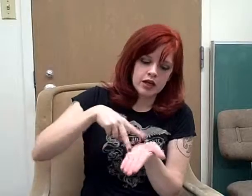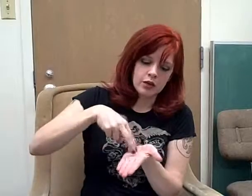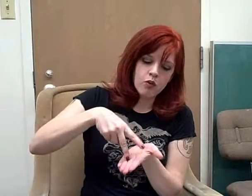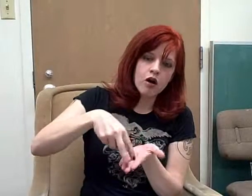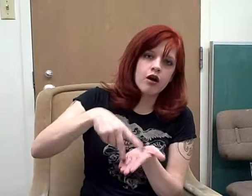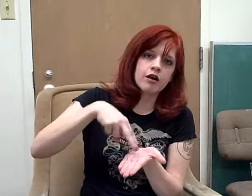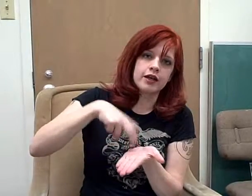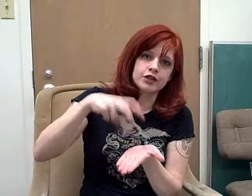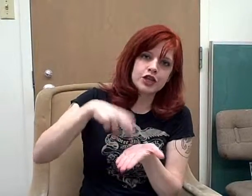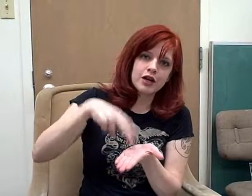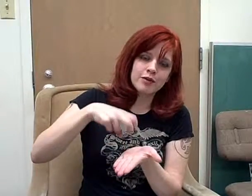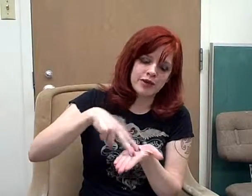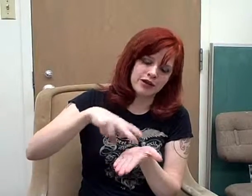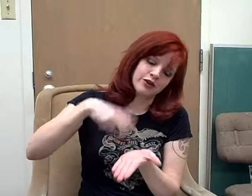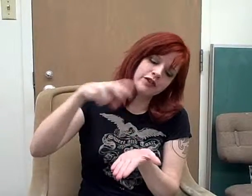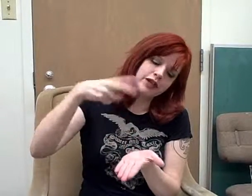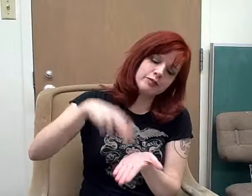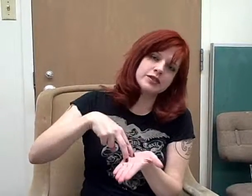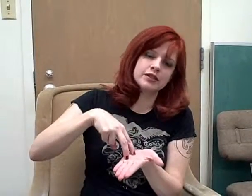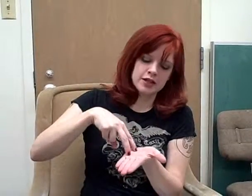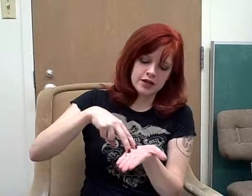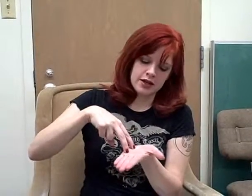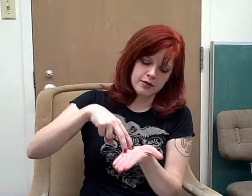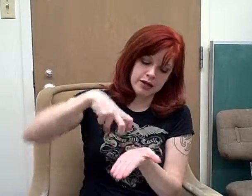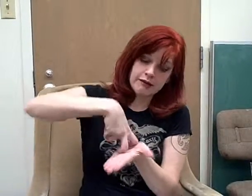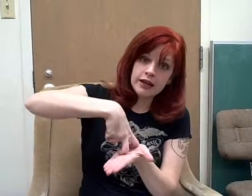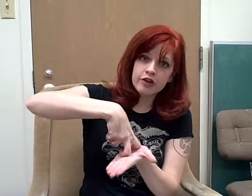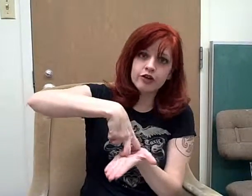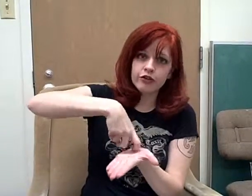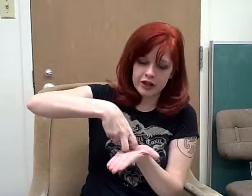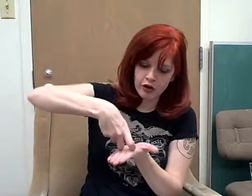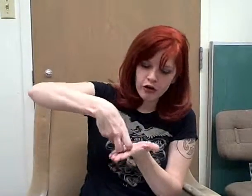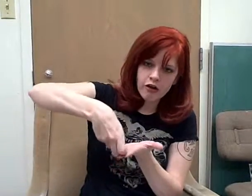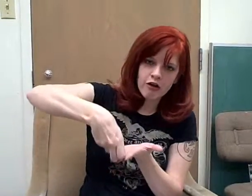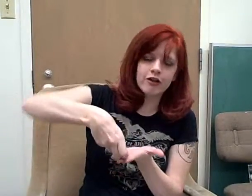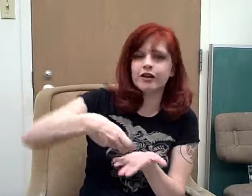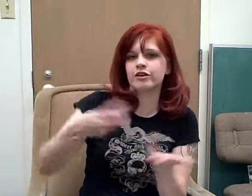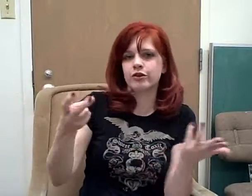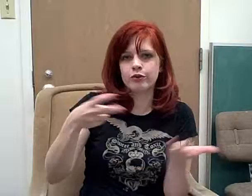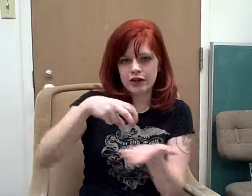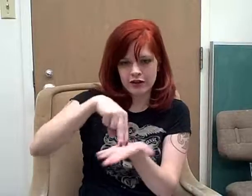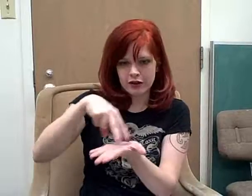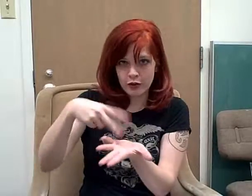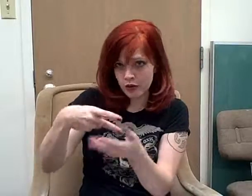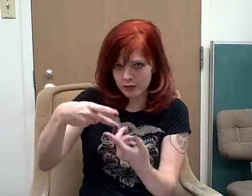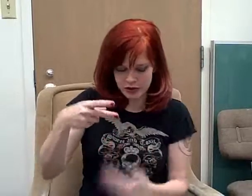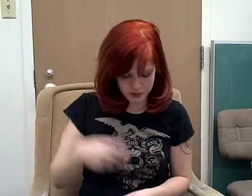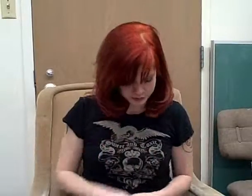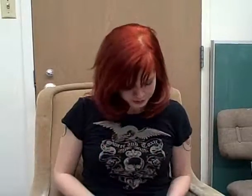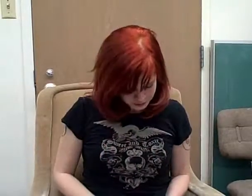can walk, he can jump, he can do flips, he can kneel, he can crawl, he can do anything you want him to do.